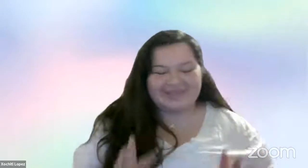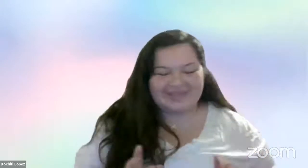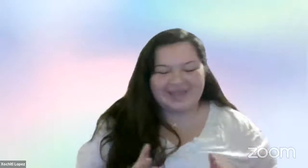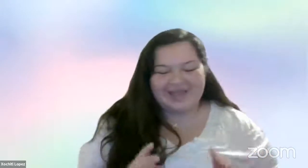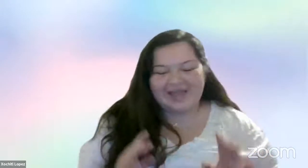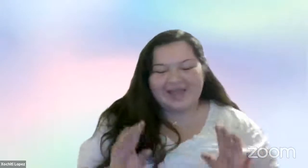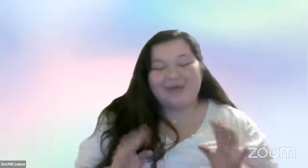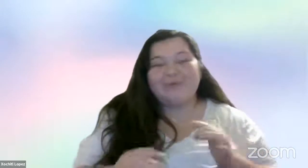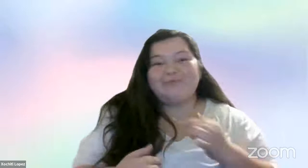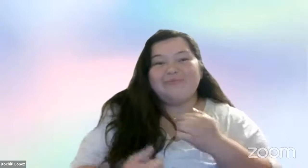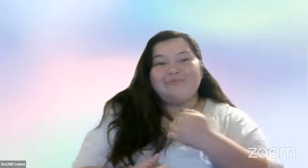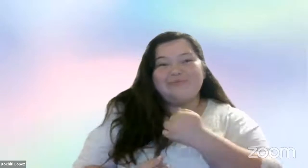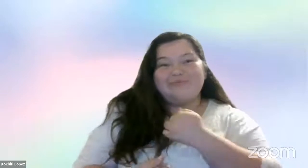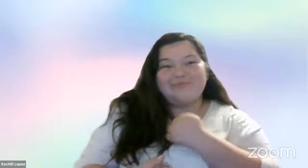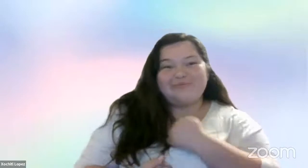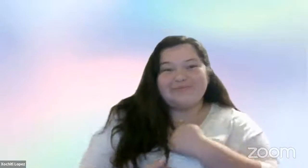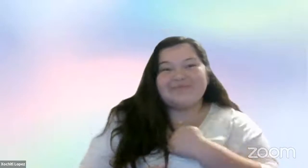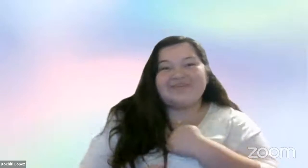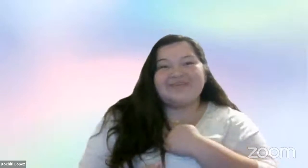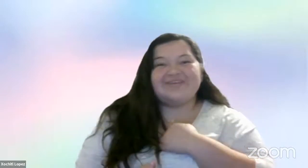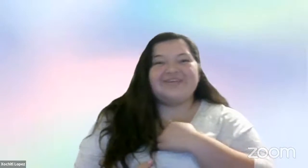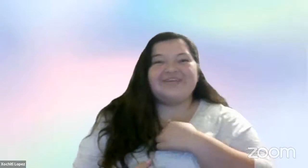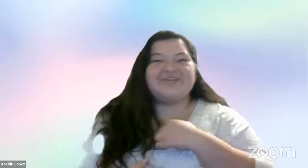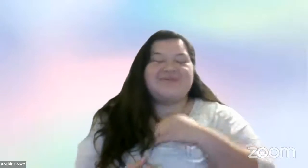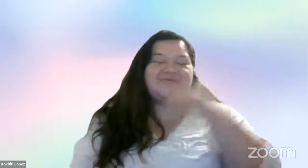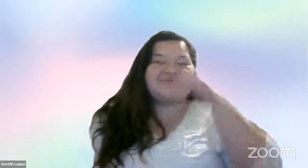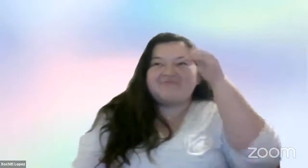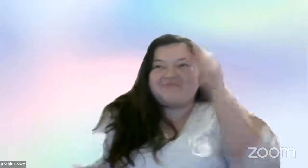And his twin is deaf. And so for me,